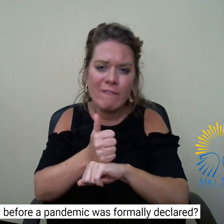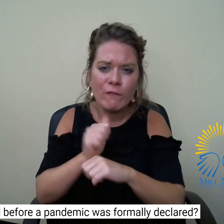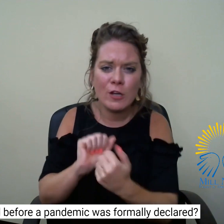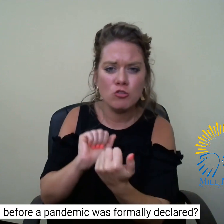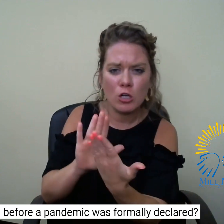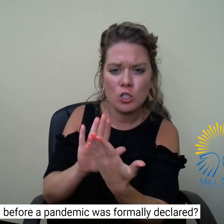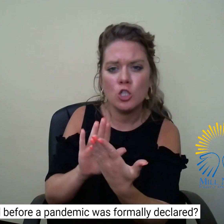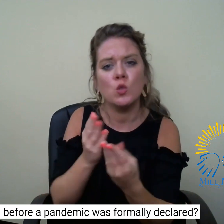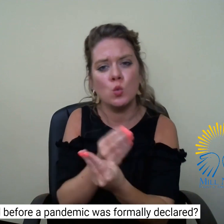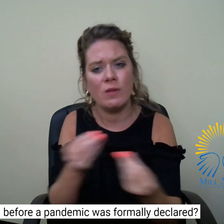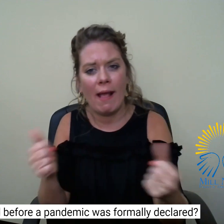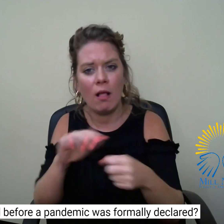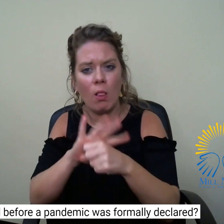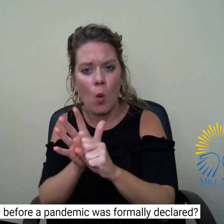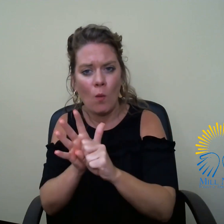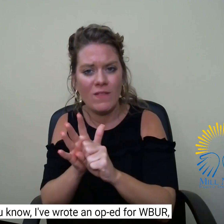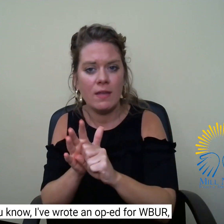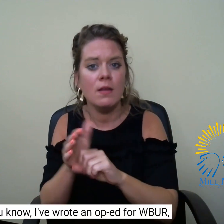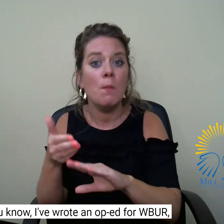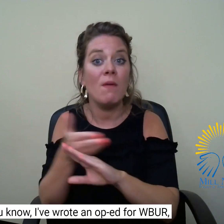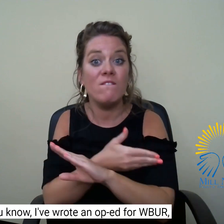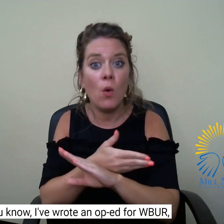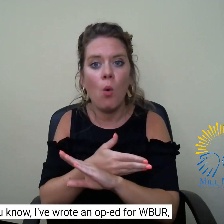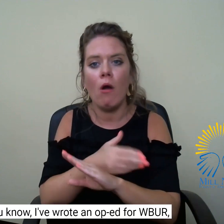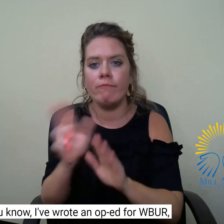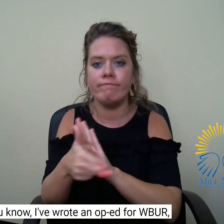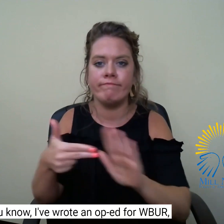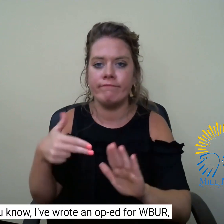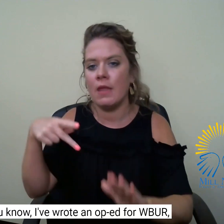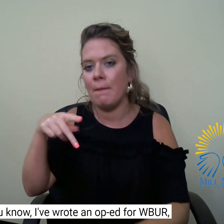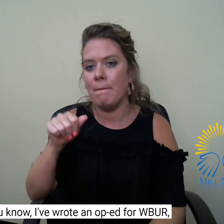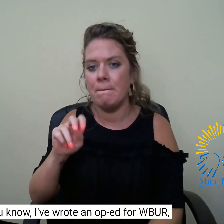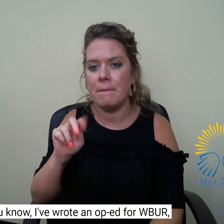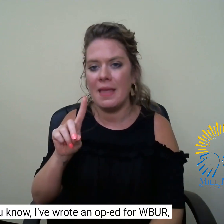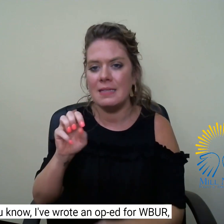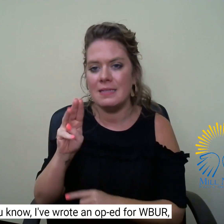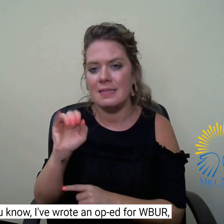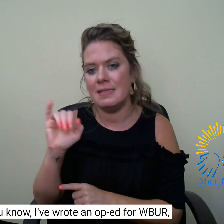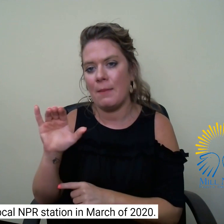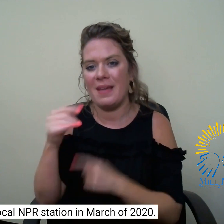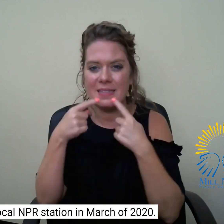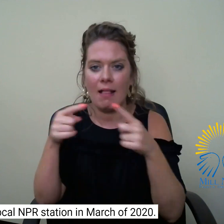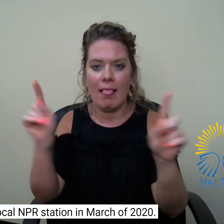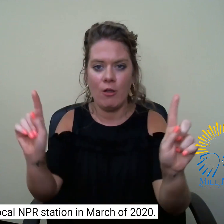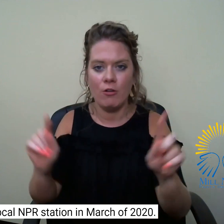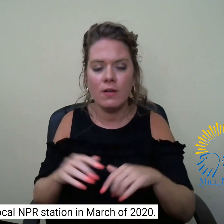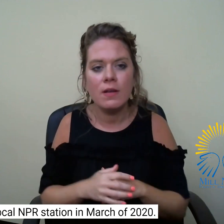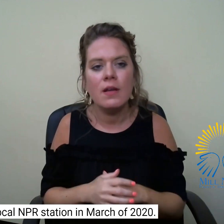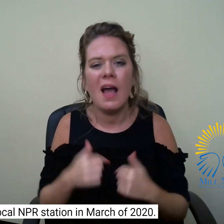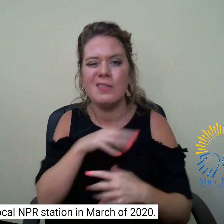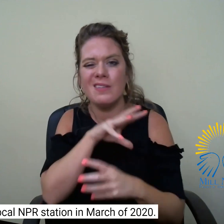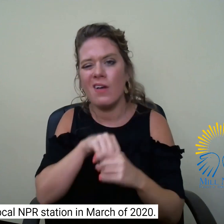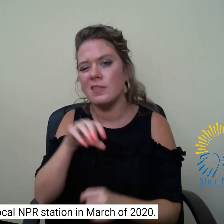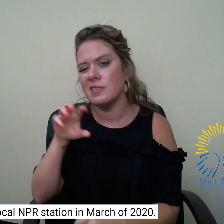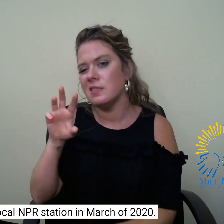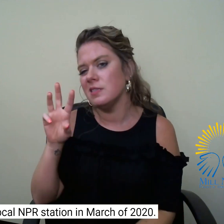was formally declared? Well, I wrote an op-ed for WBUR, the local NPR station, in March